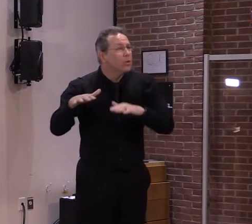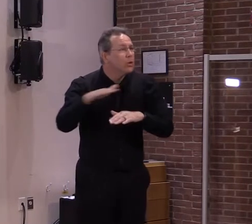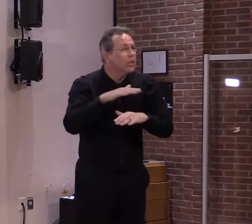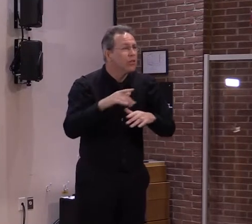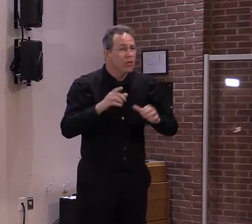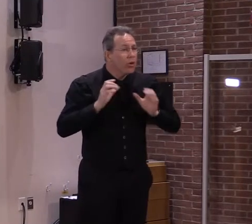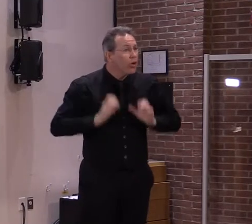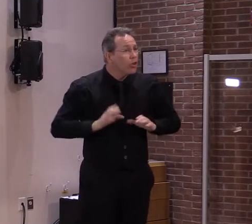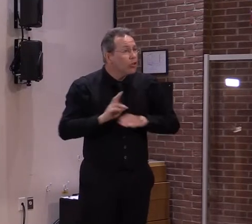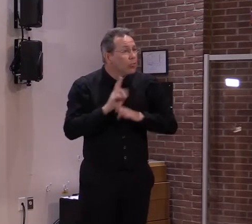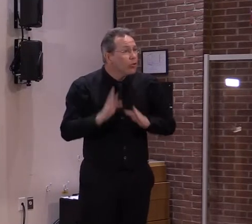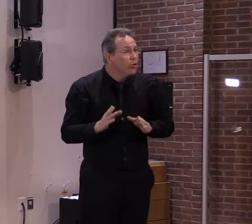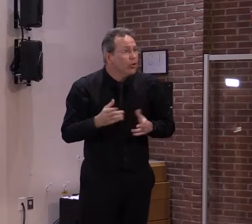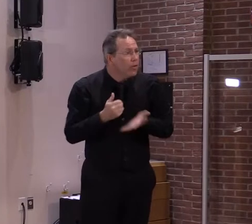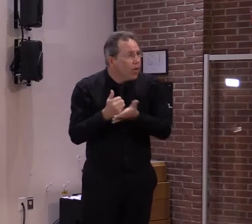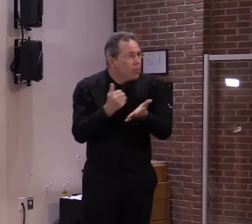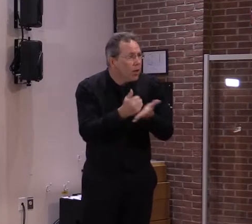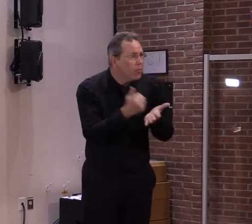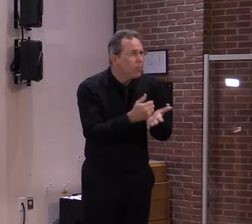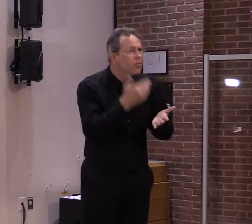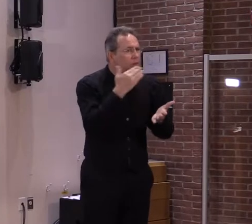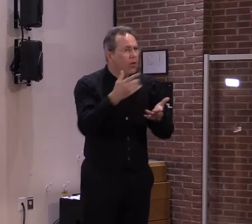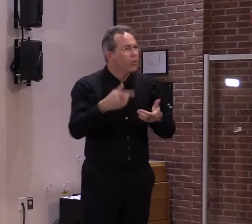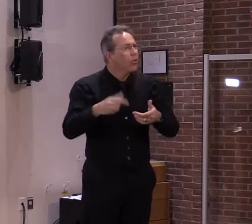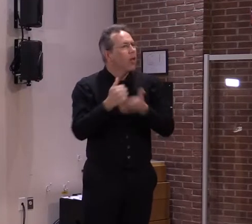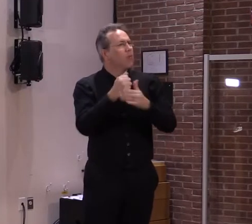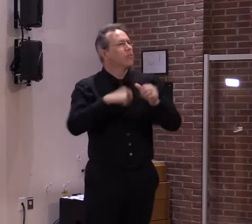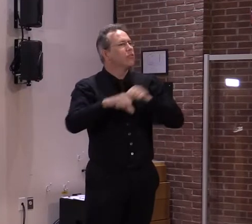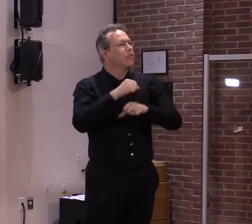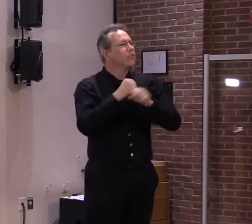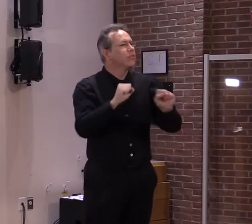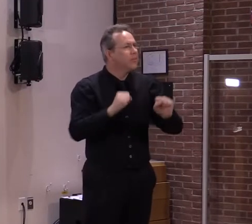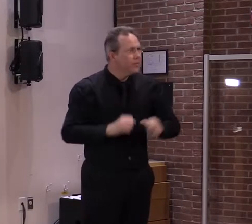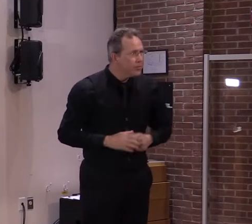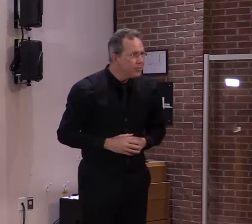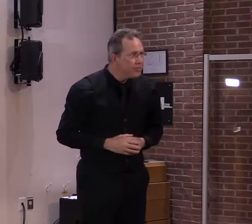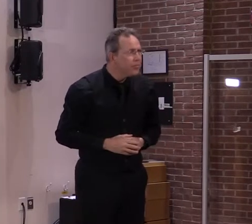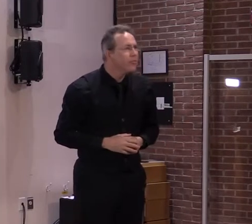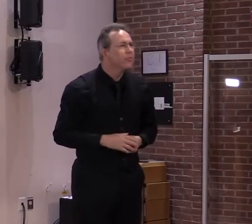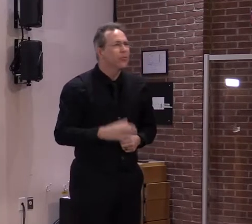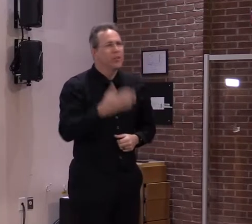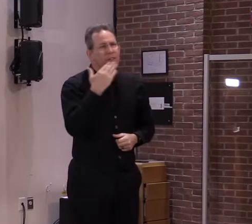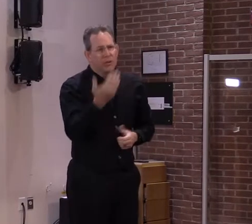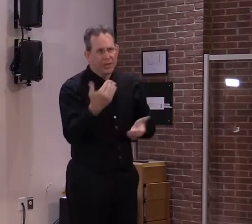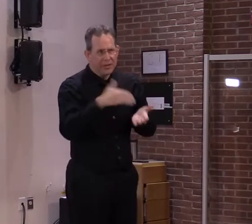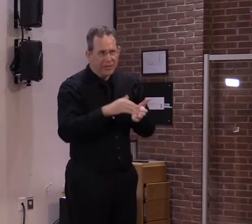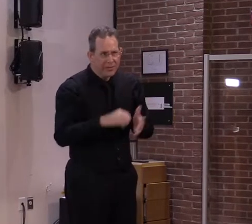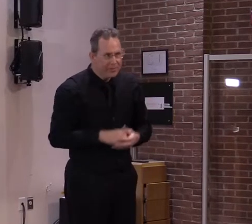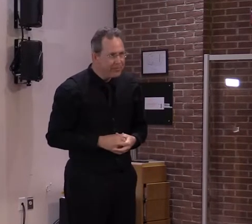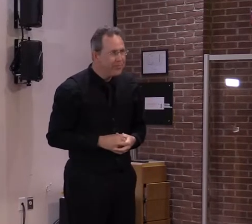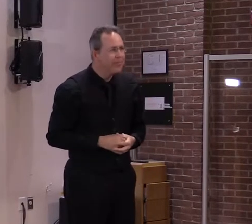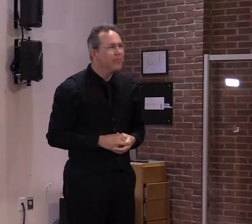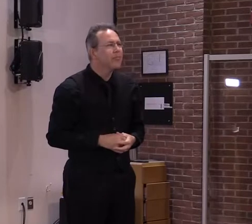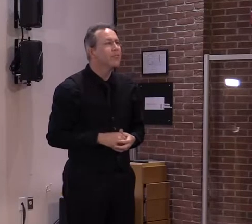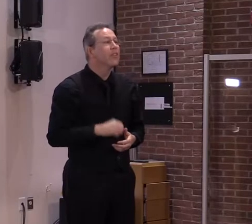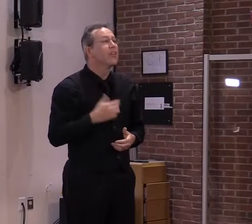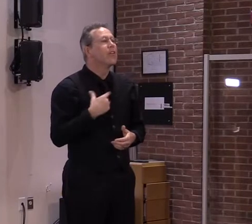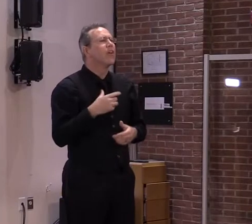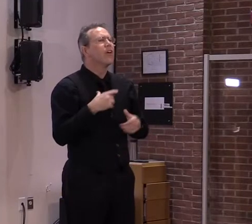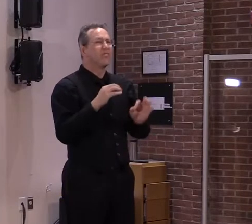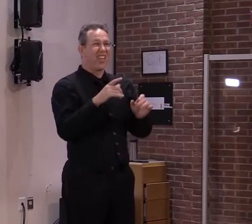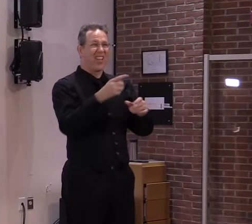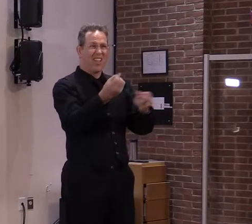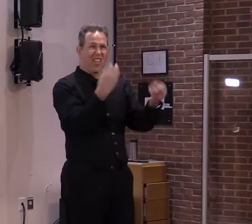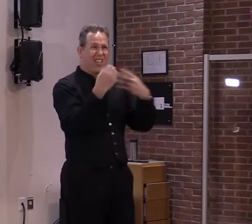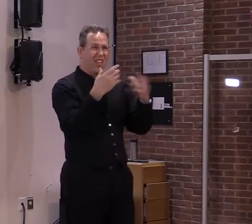We hope that this Vermont Forward Plan will provide some light at the end of the tunnel. We hope it will bring needed confidence and